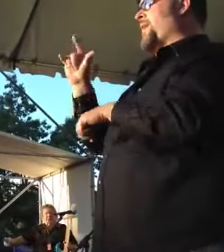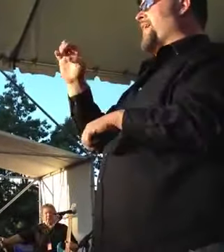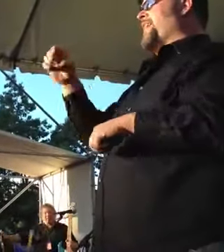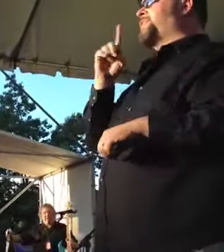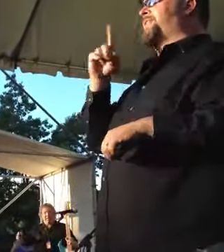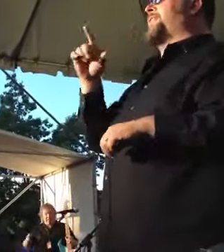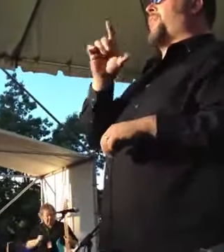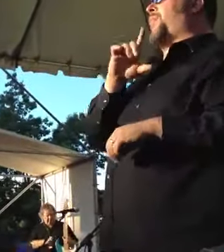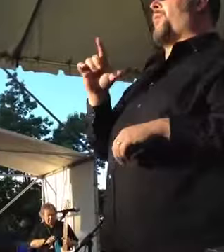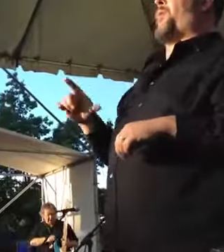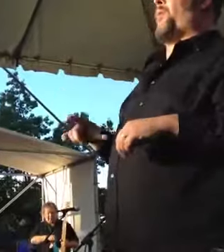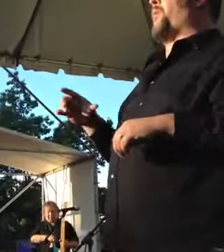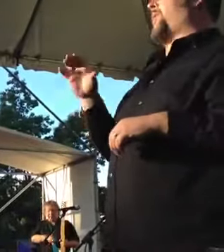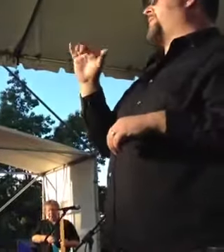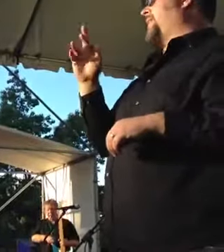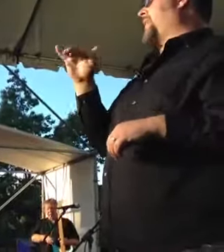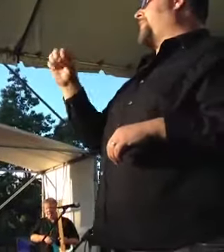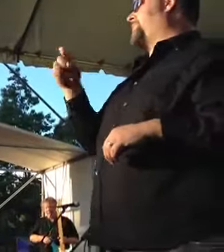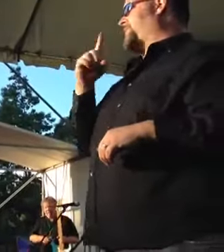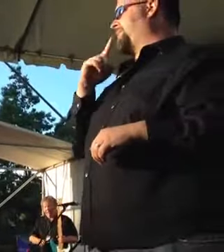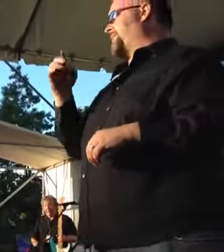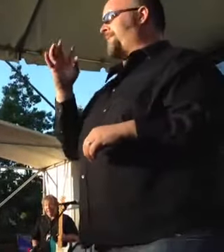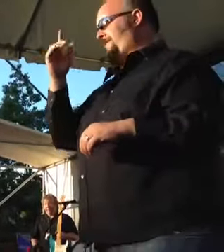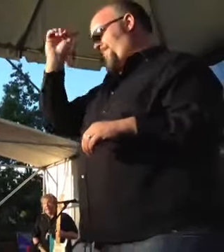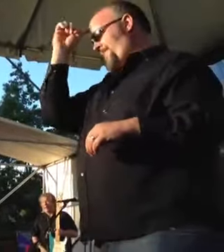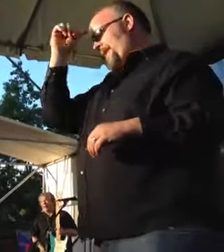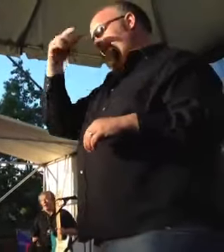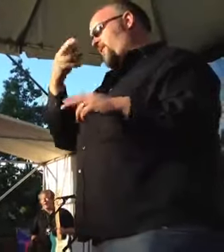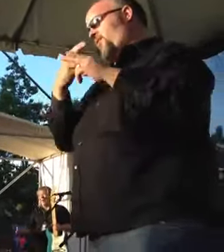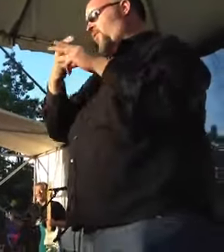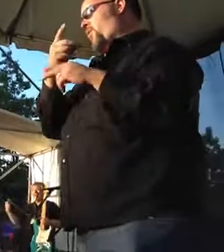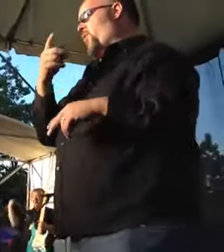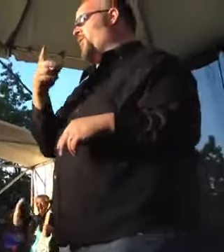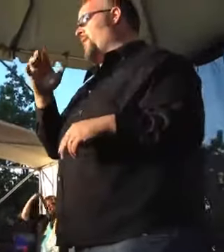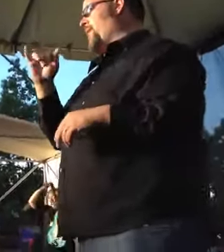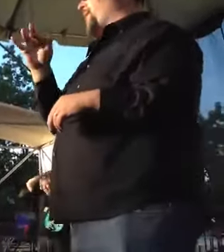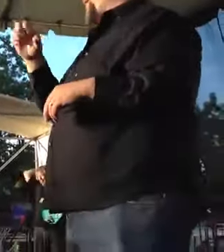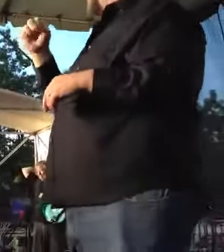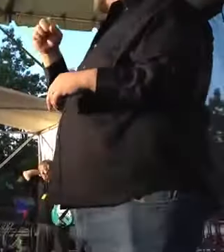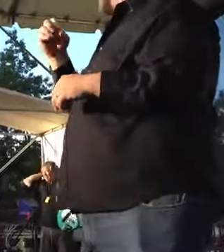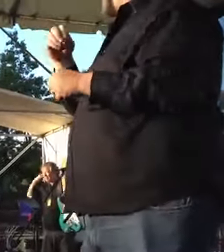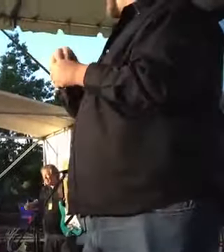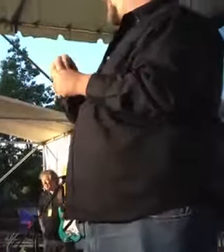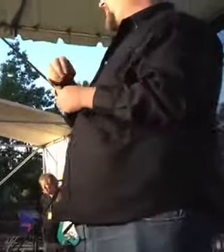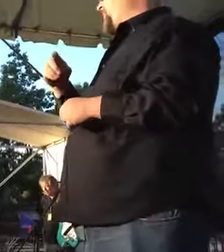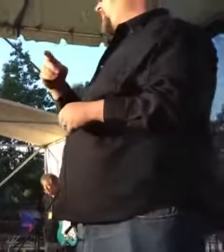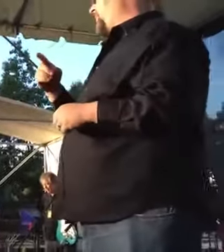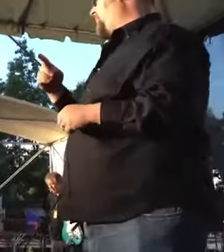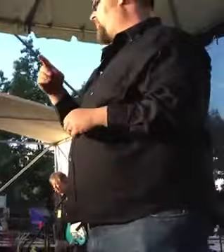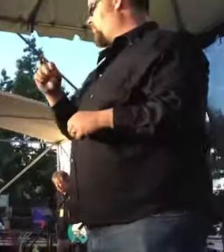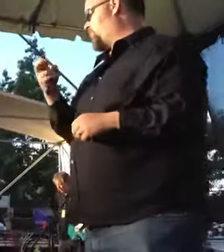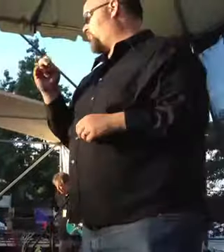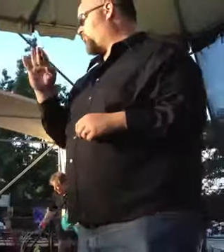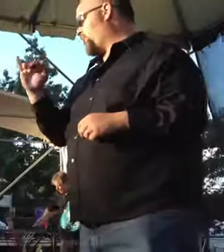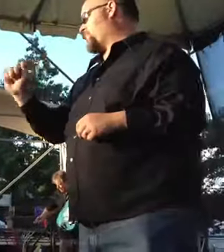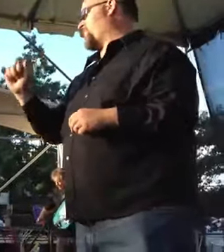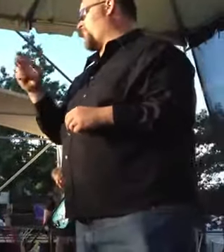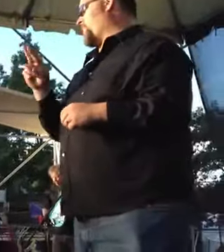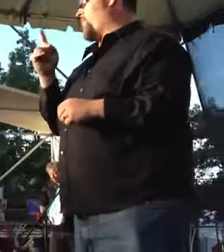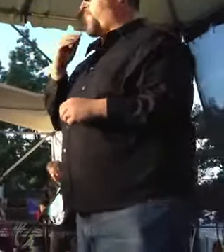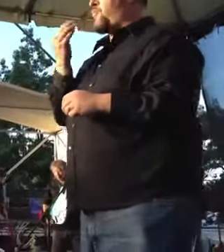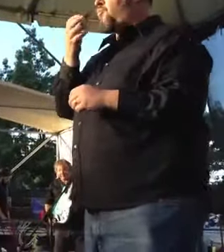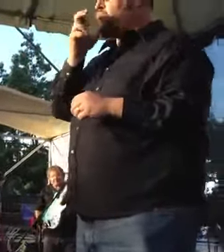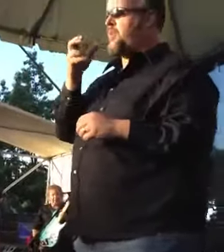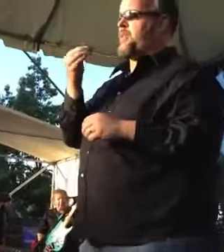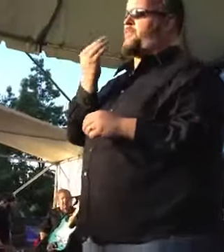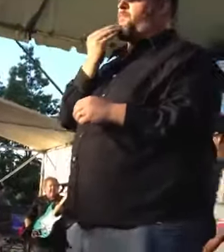Lord of Cannabis. He's known as the Lord of Bhang, as India is known as cannabis is known in India, where it's prepared into drinks and foods and